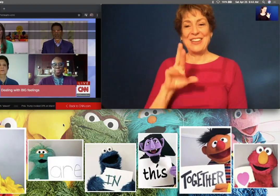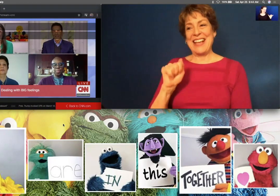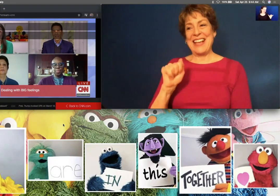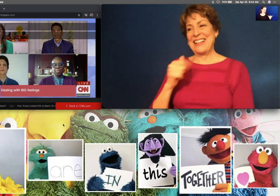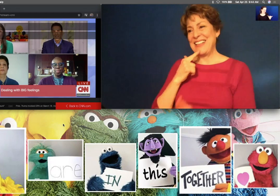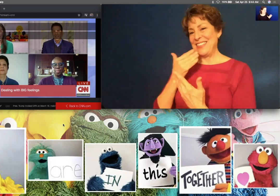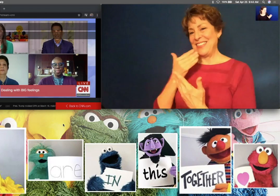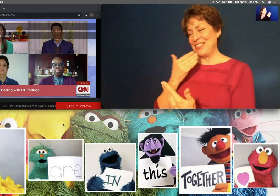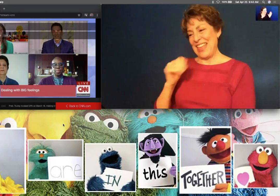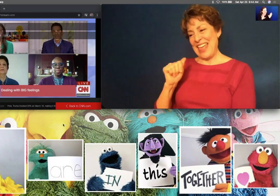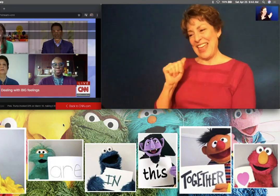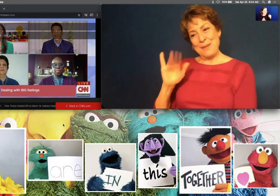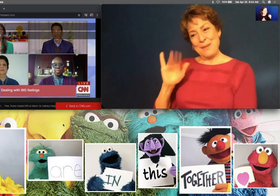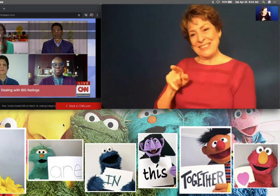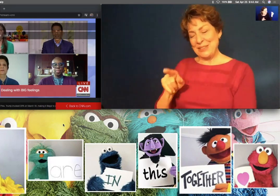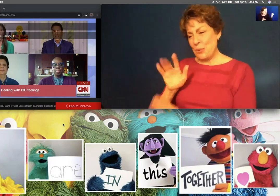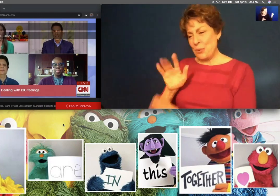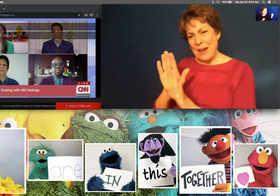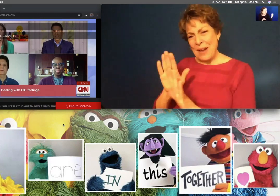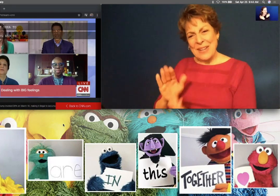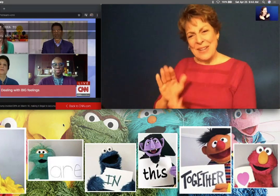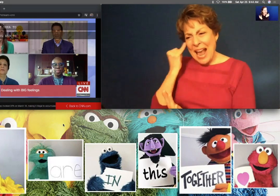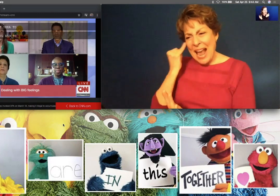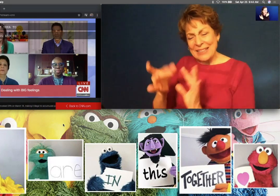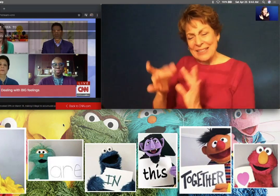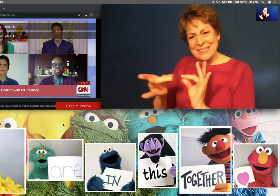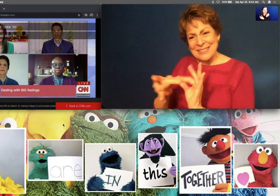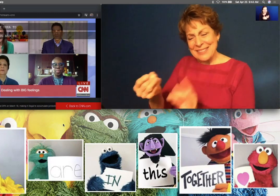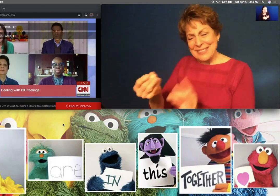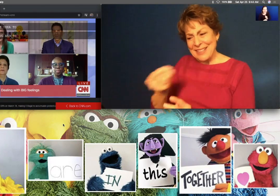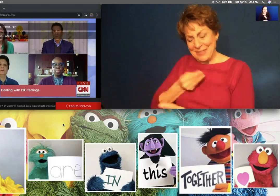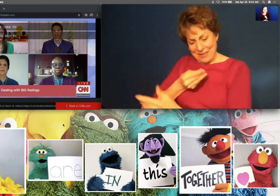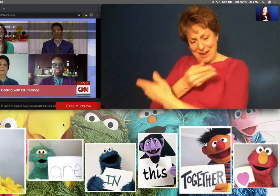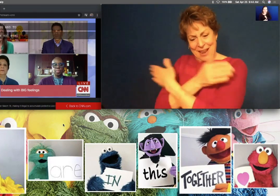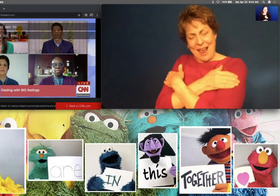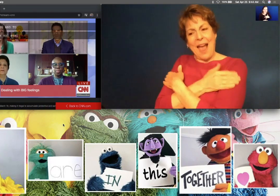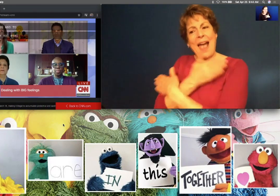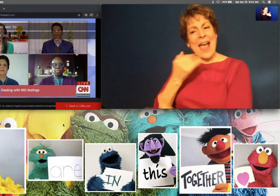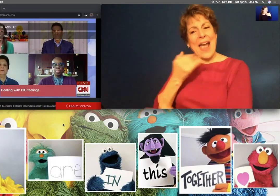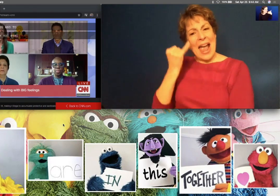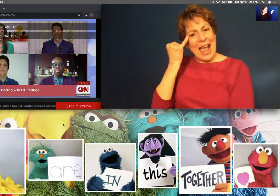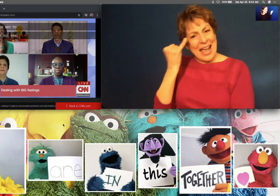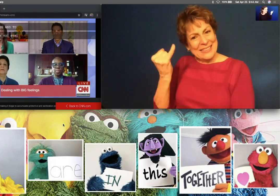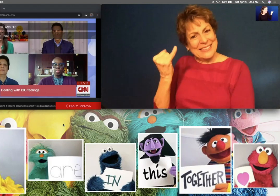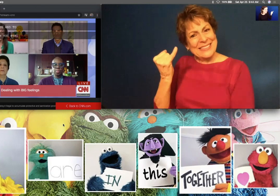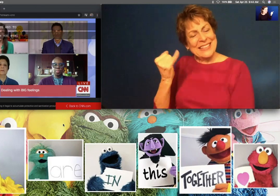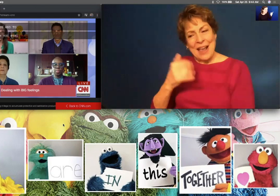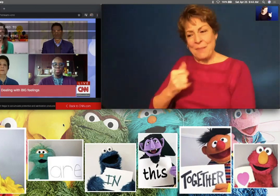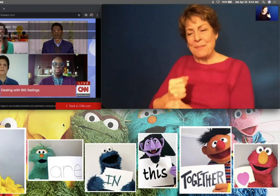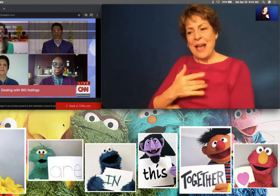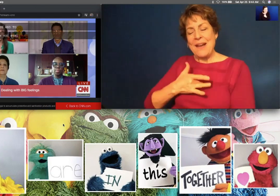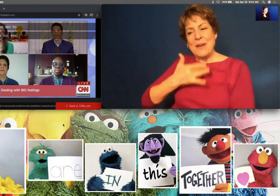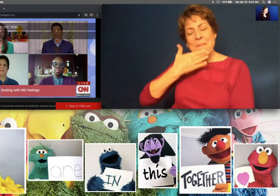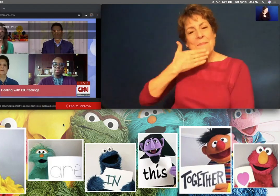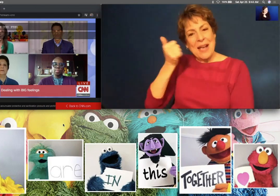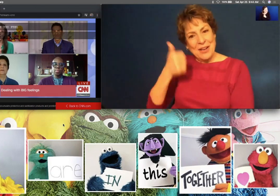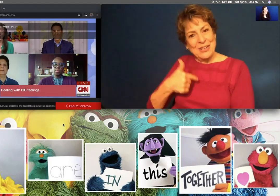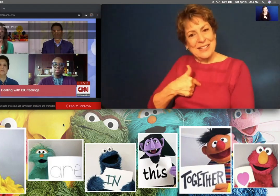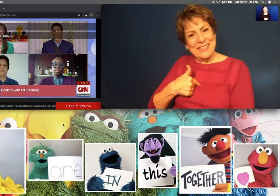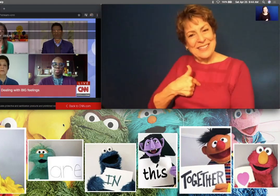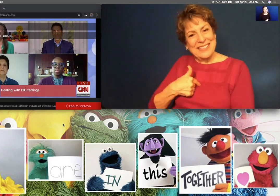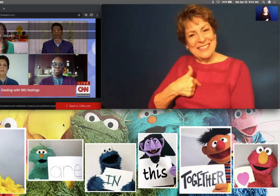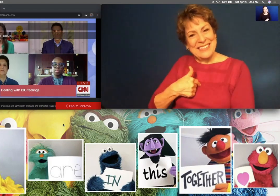Aw, Abby. Thank you, Abby. And it's such a great idea to give yourself that hug and to find that way to make yourself feel